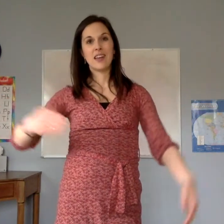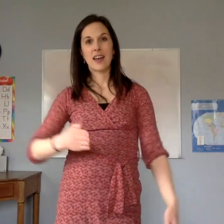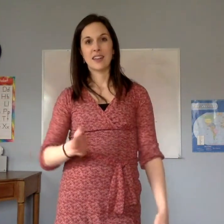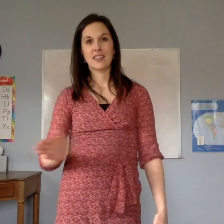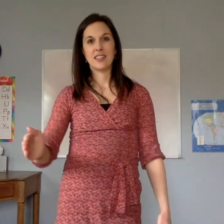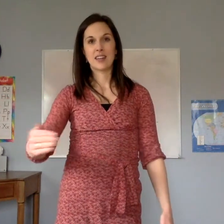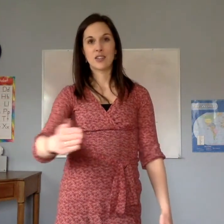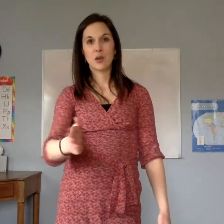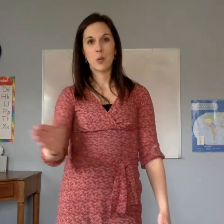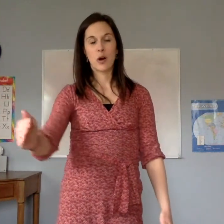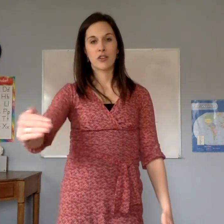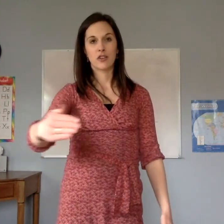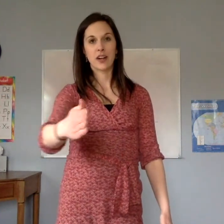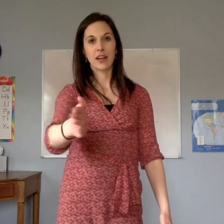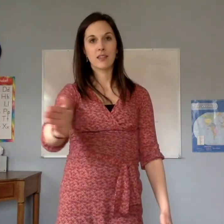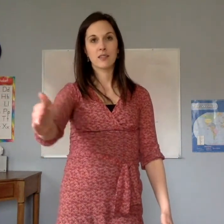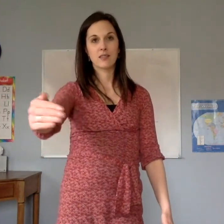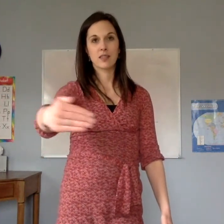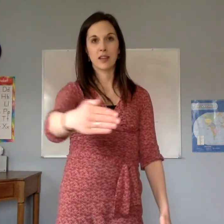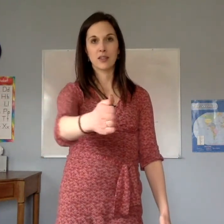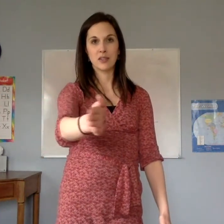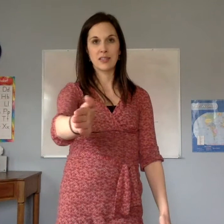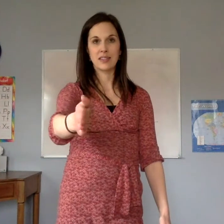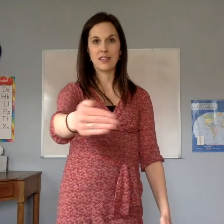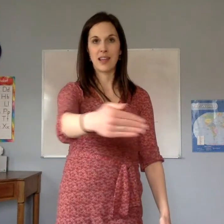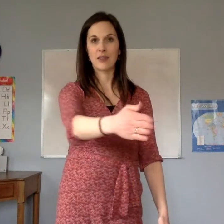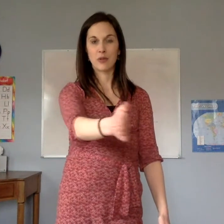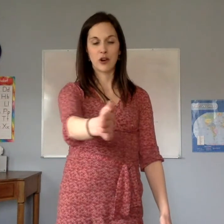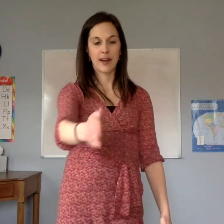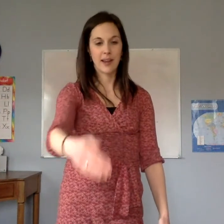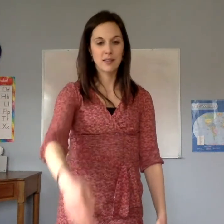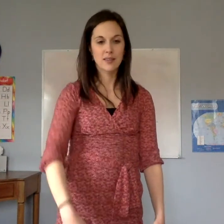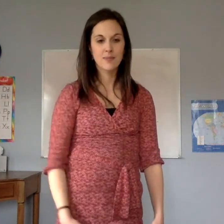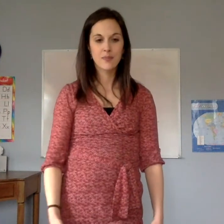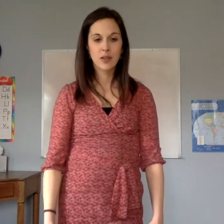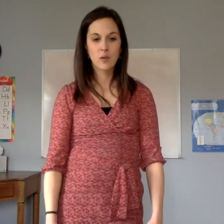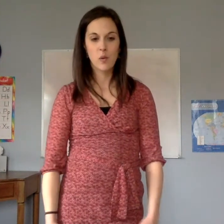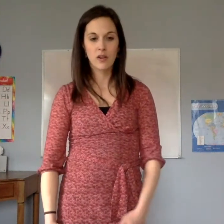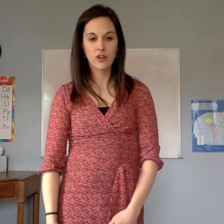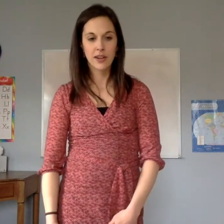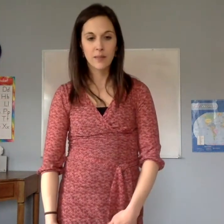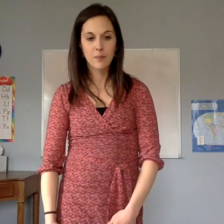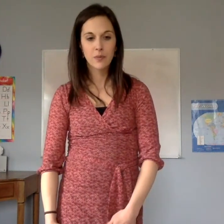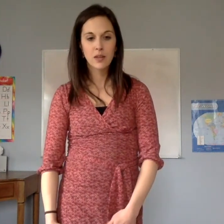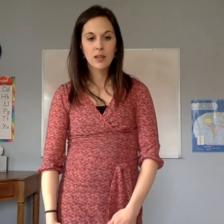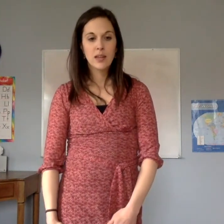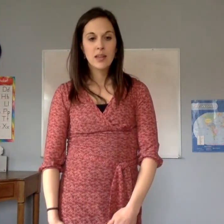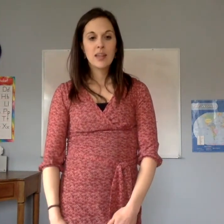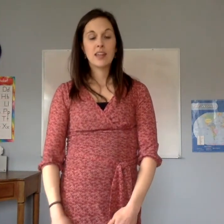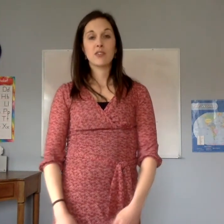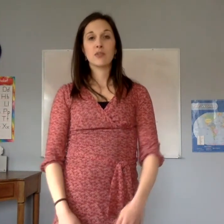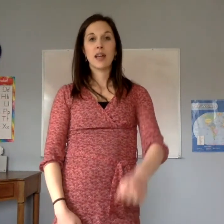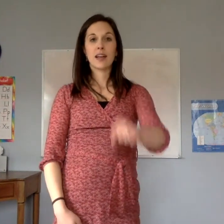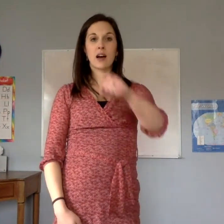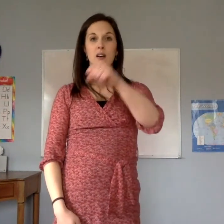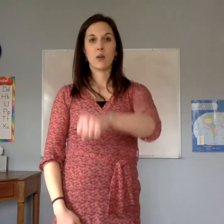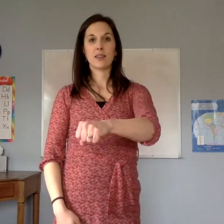and desert wandering. Just like a little snake with your hand, wandering. Israelite